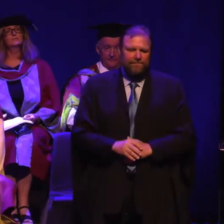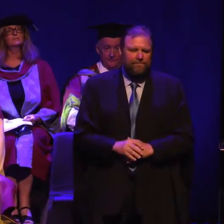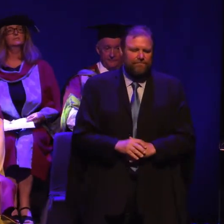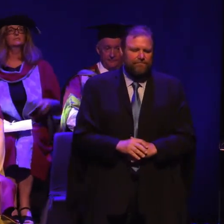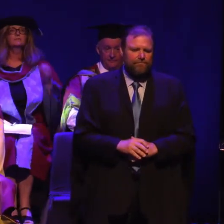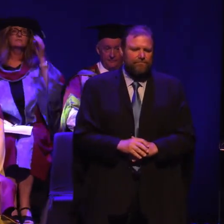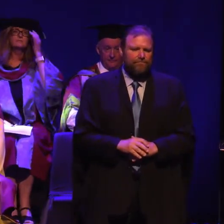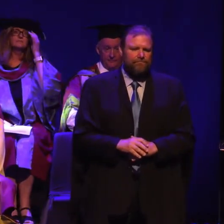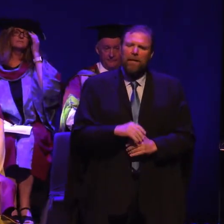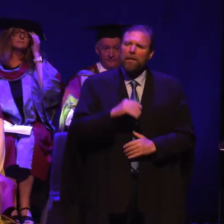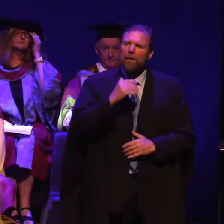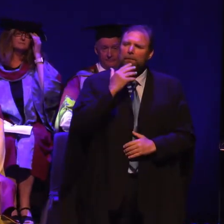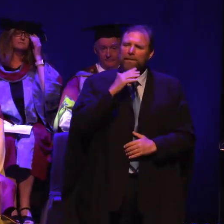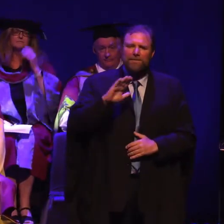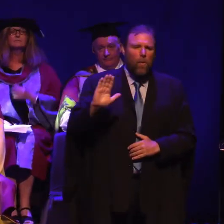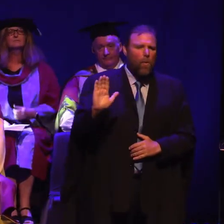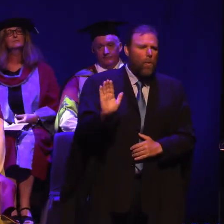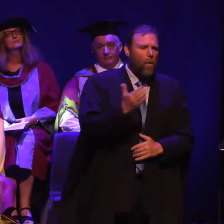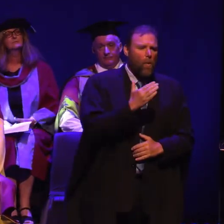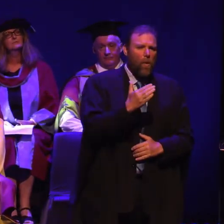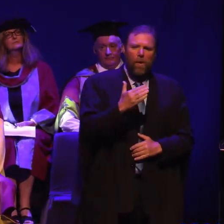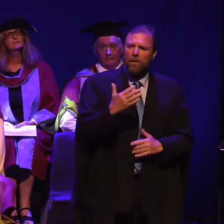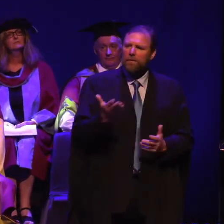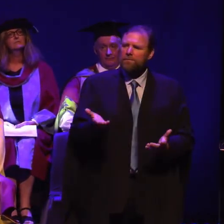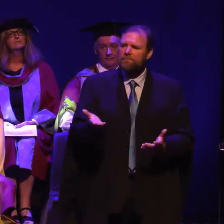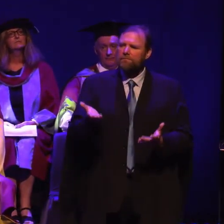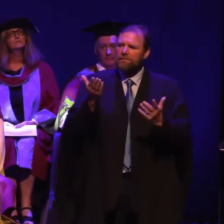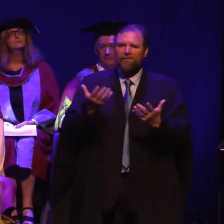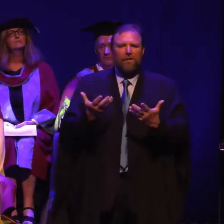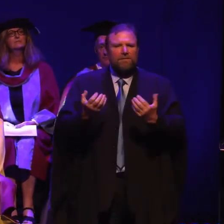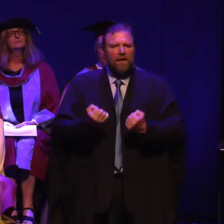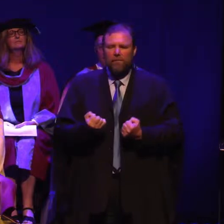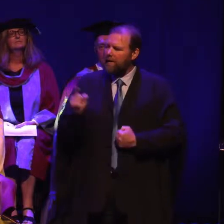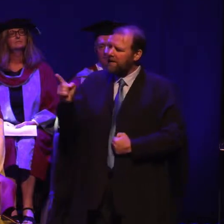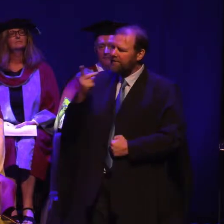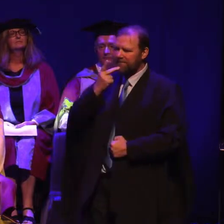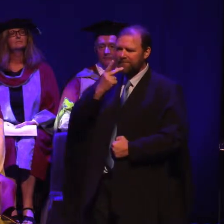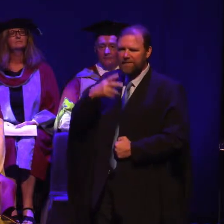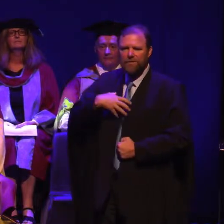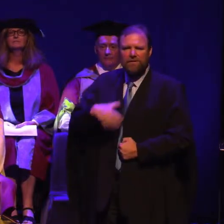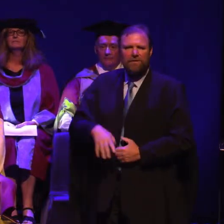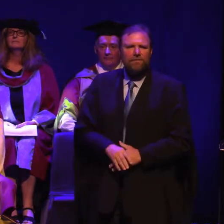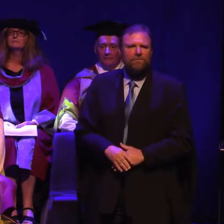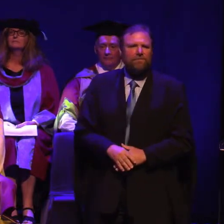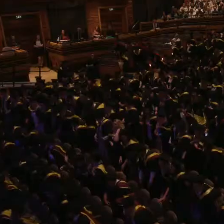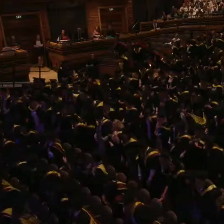Will all students please stand for the admittance by the Vice-Chancellor?